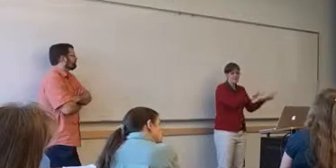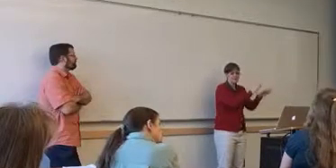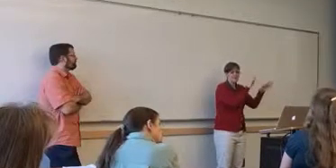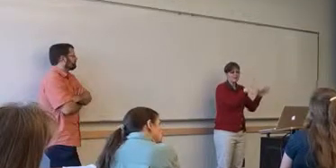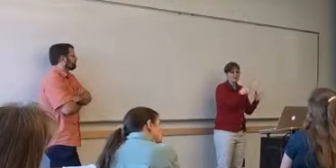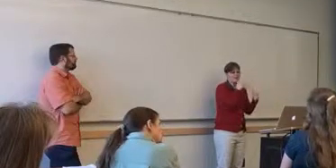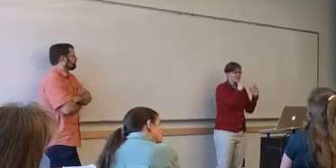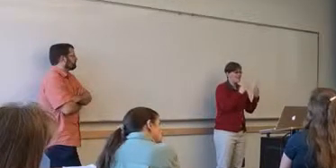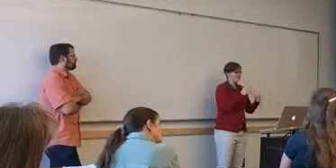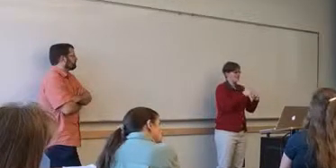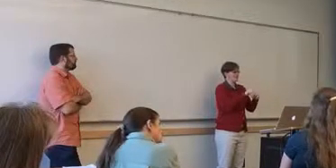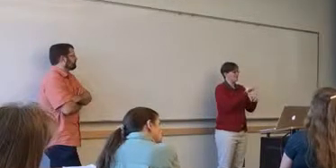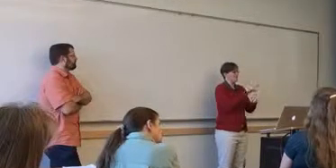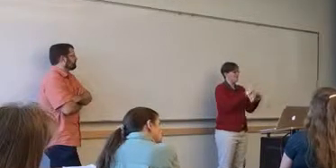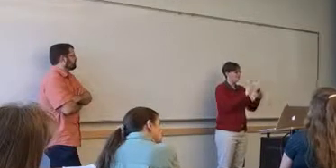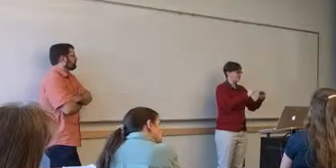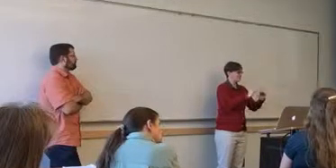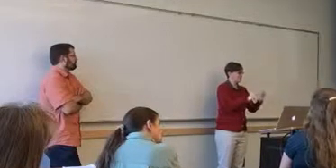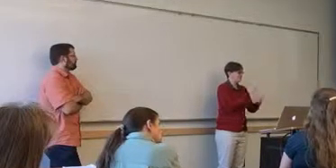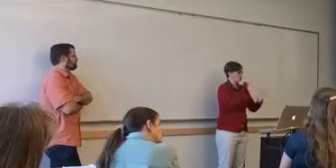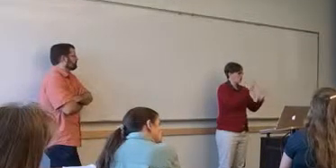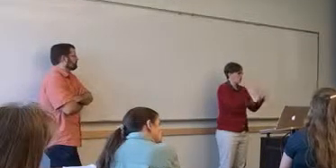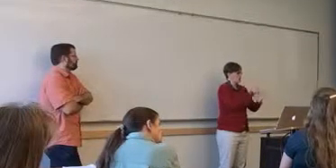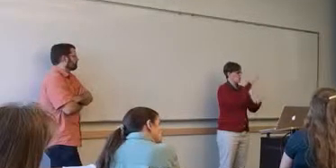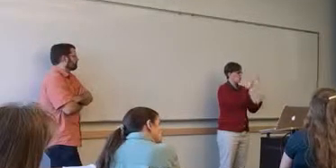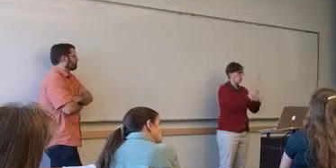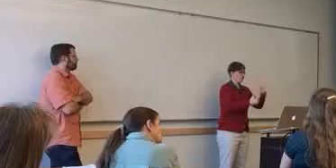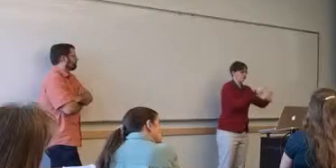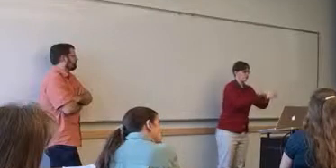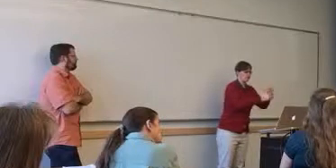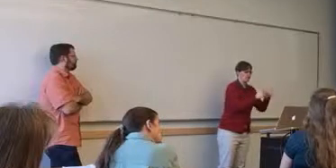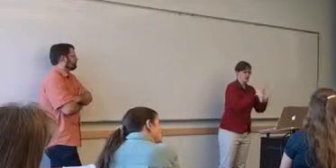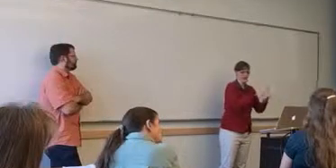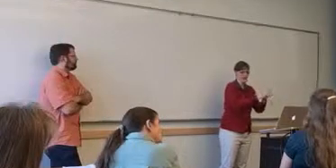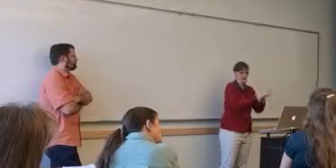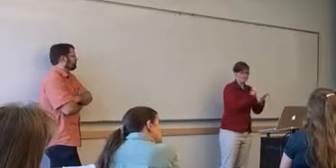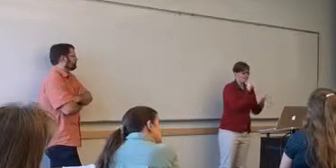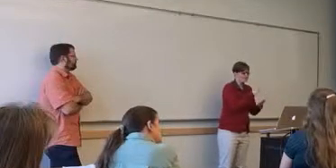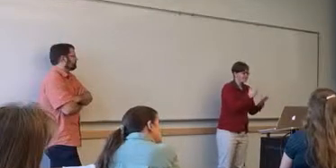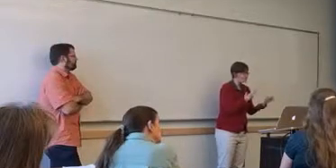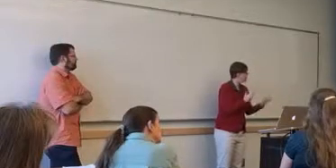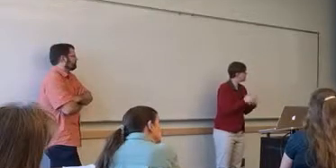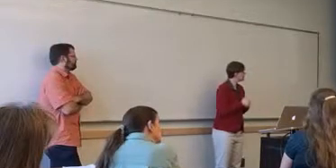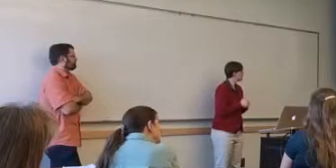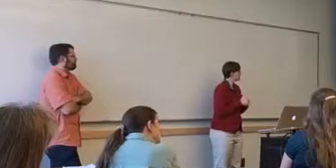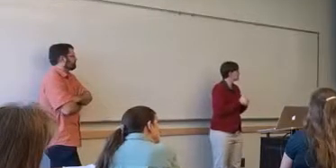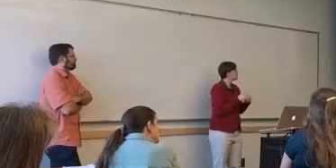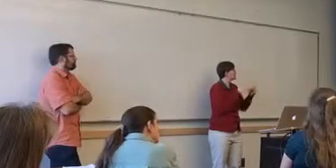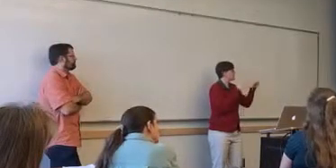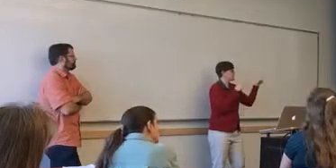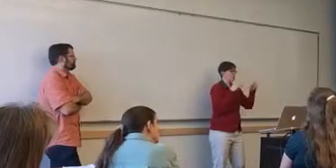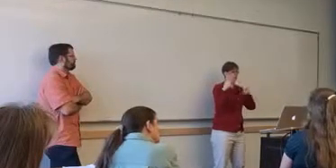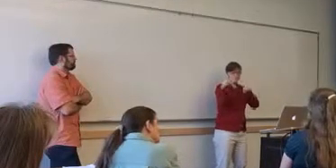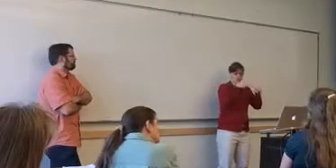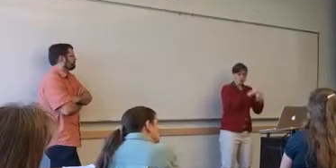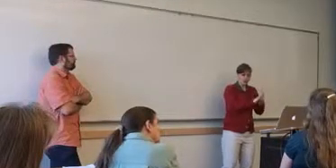or handheld all the way through school, and it kind of ruins them. They need to have more of a tough love experience so that they